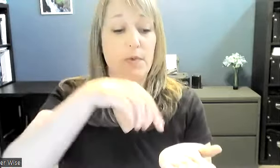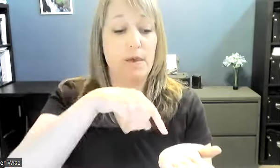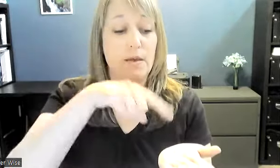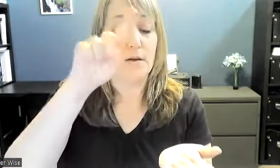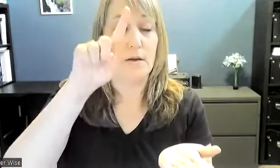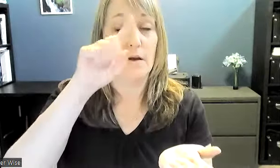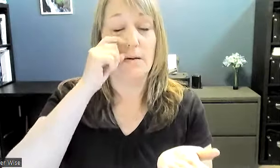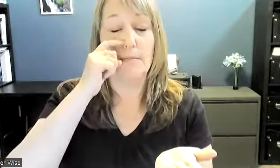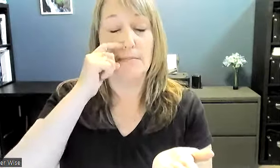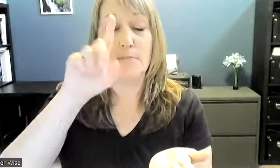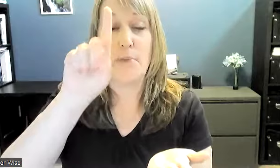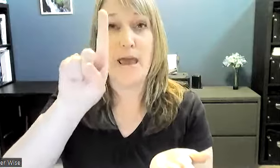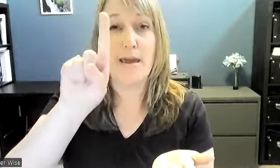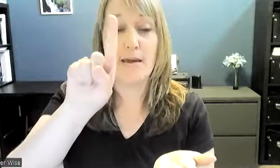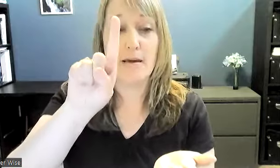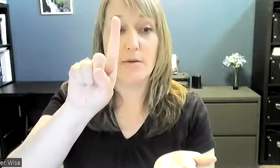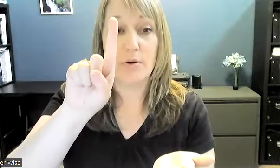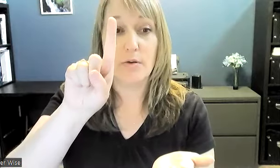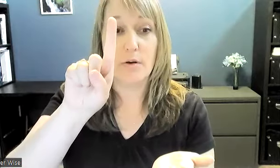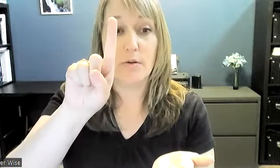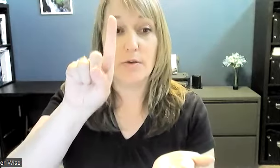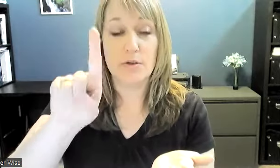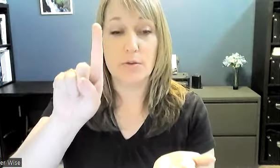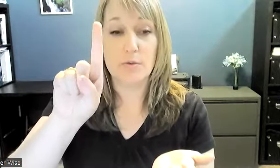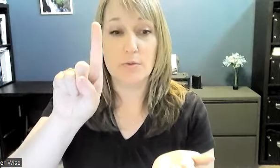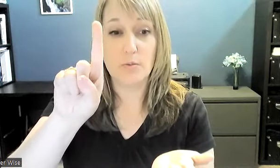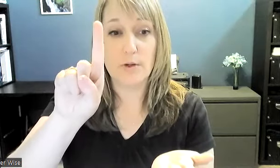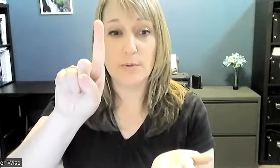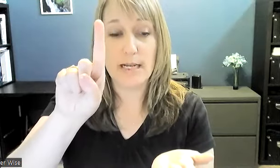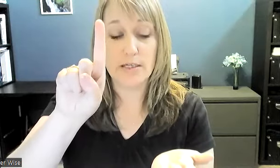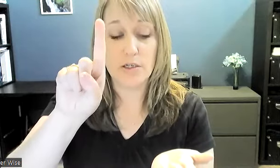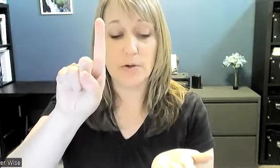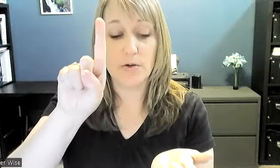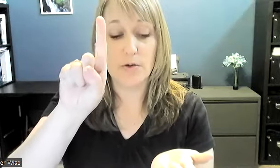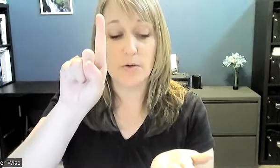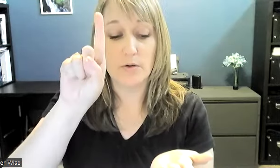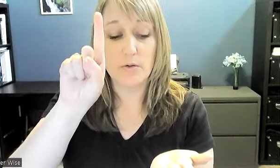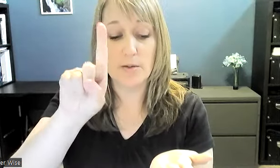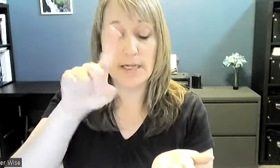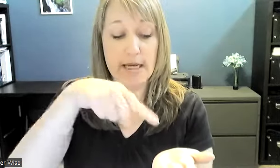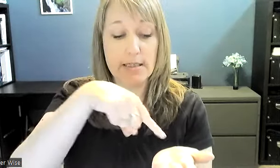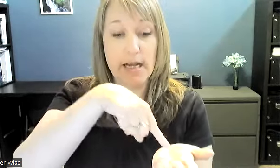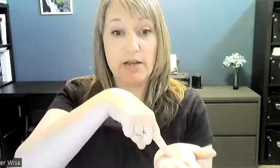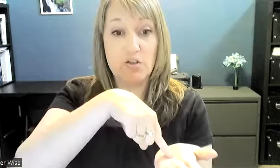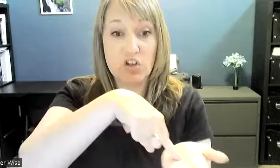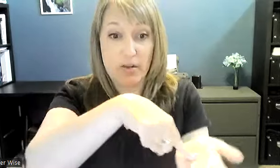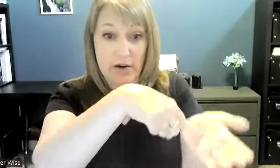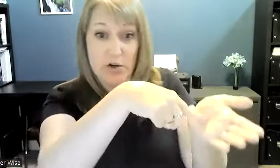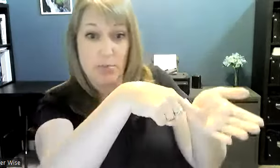then pay, you put, you do a number one hand shape on your dominant hand, and you start there in your palm